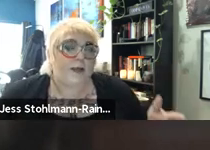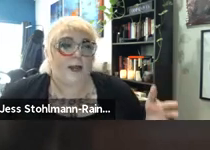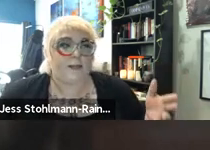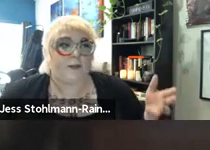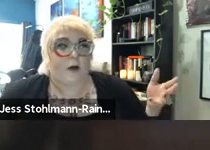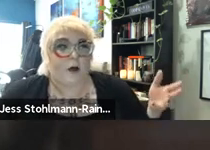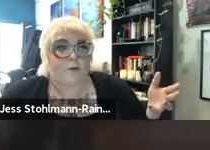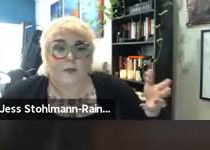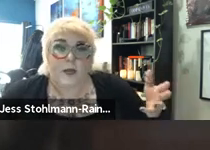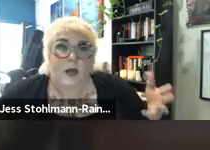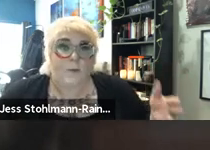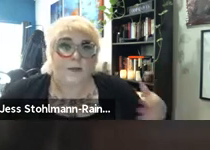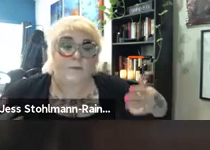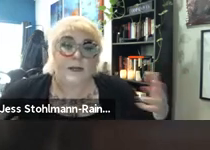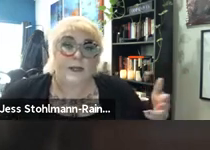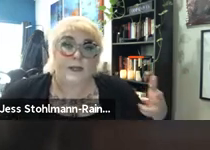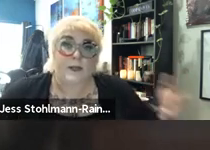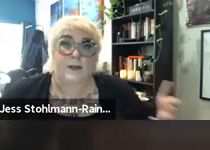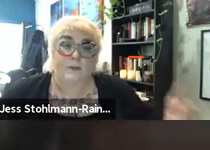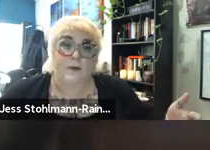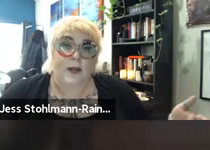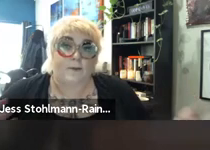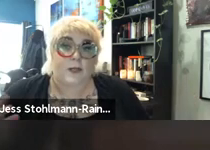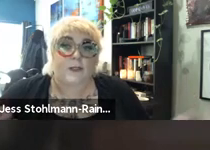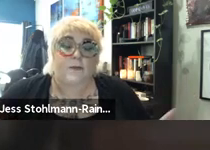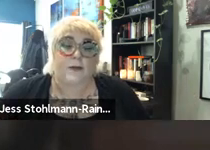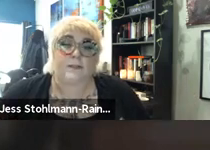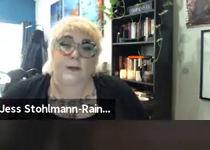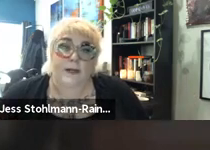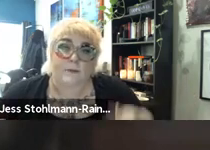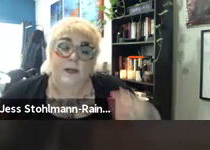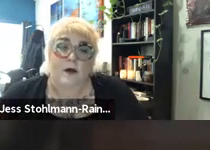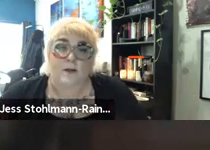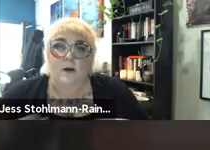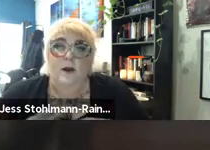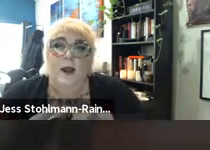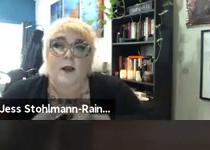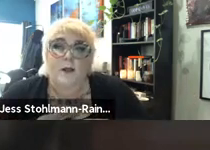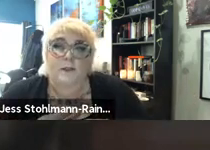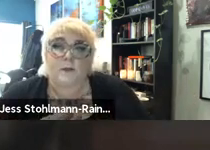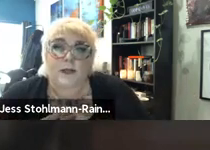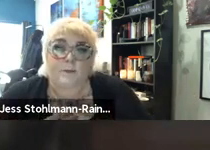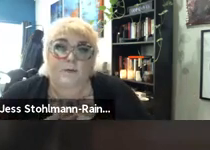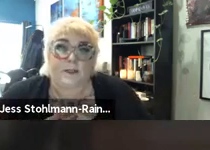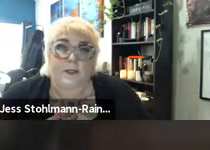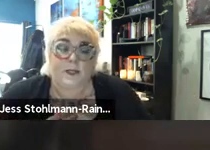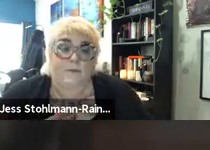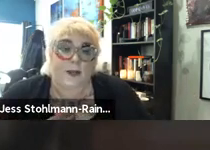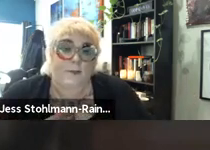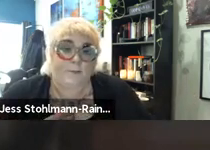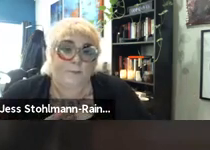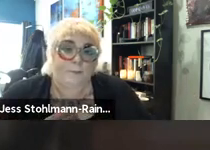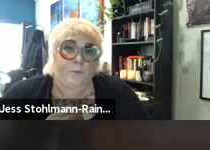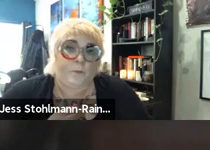the way that it has evolved um and the reason that people can have such a different experience when they call the current suicide prevention